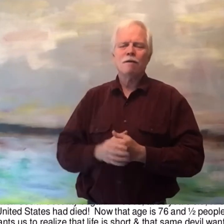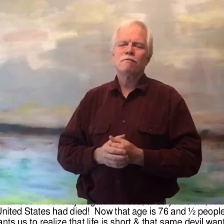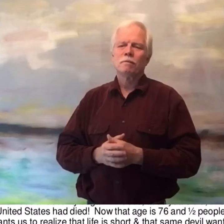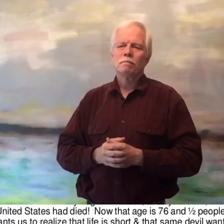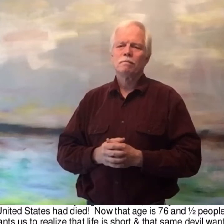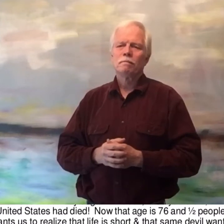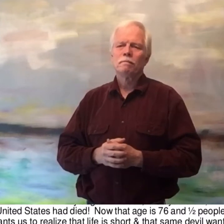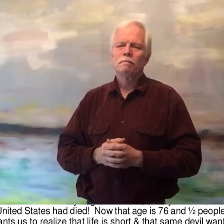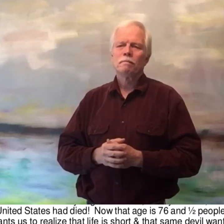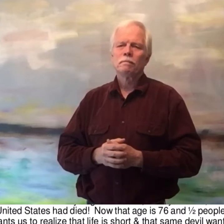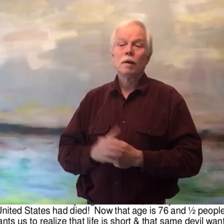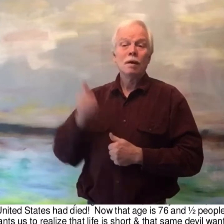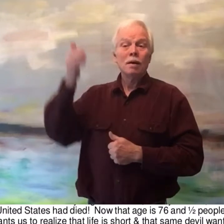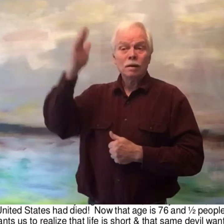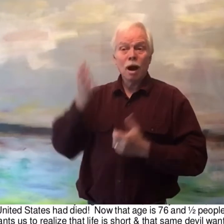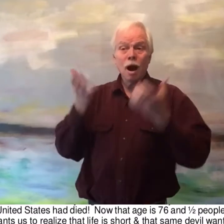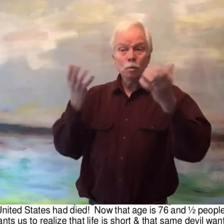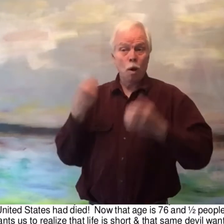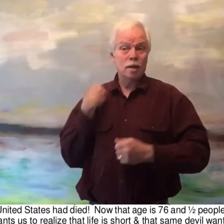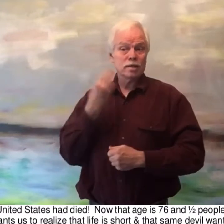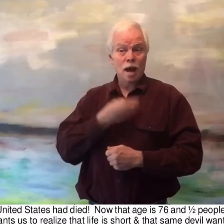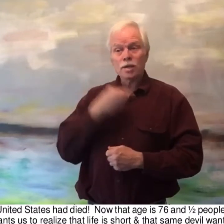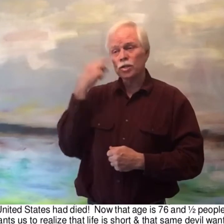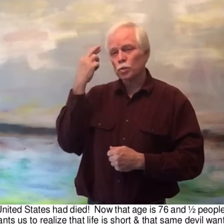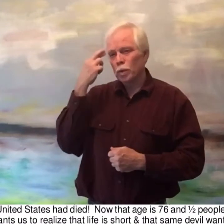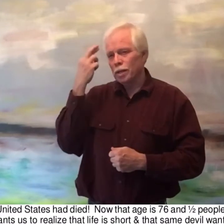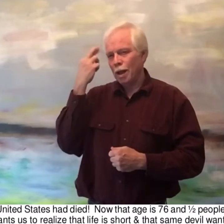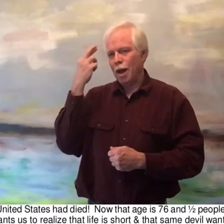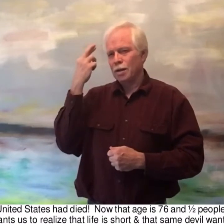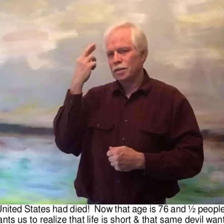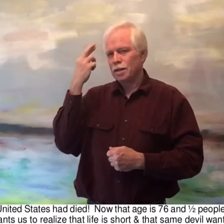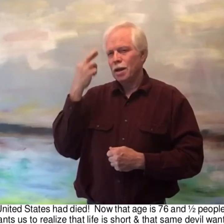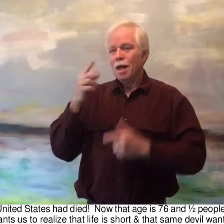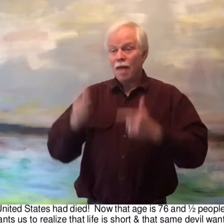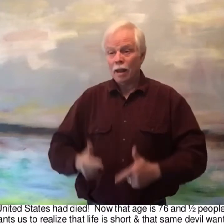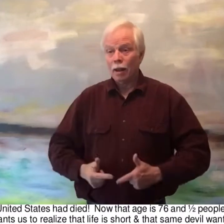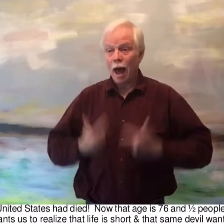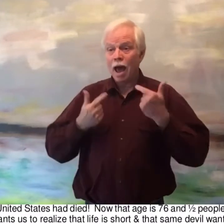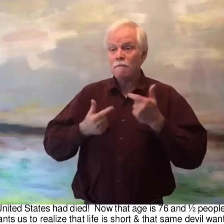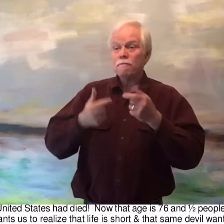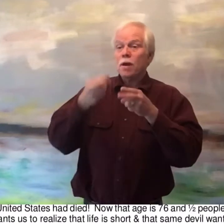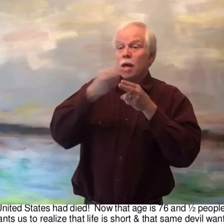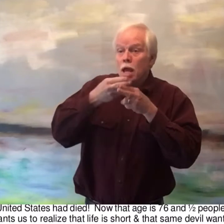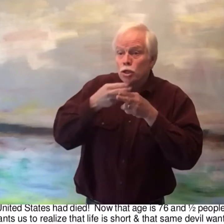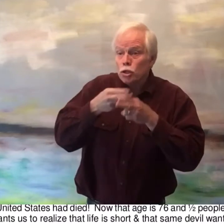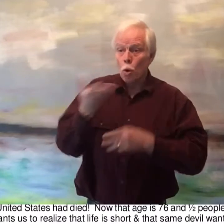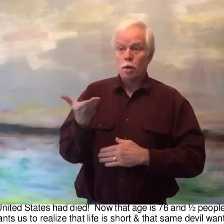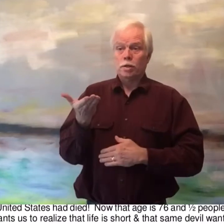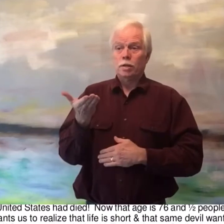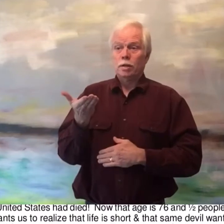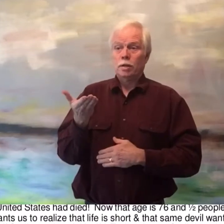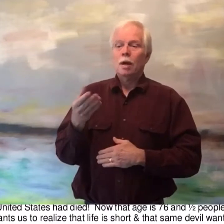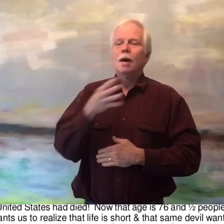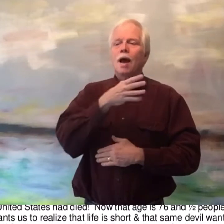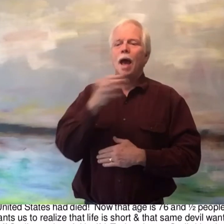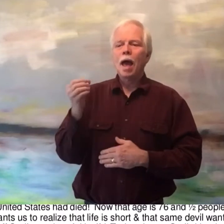God wants us to realize that life is short and